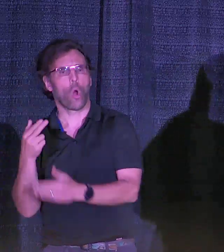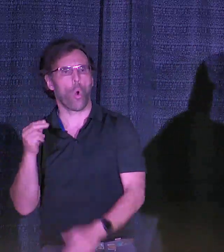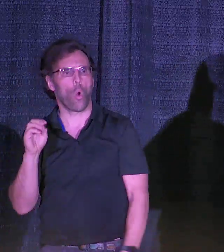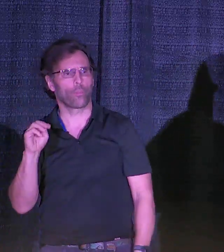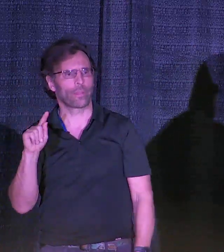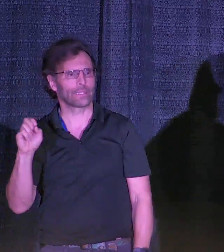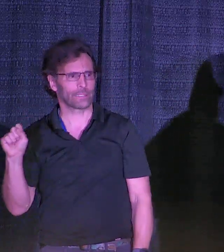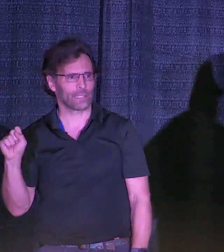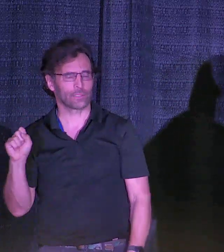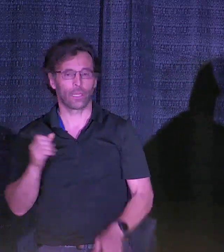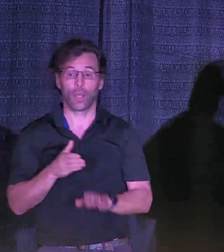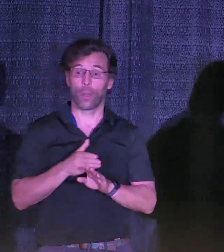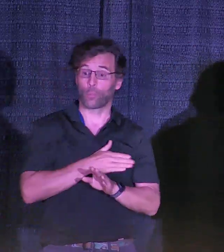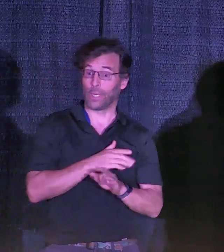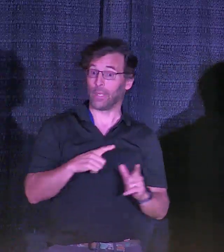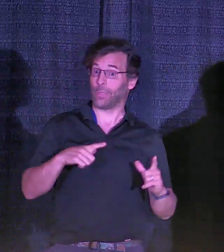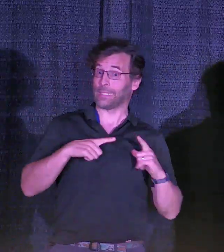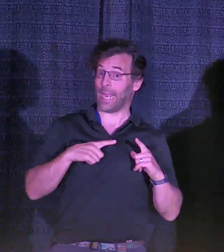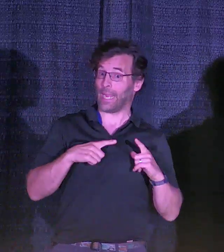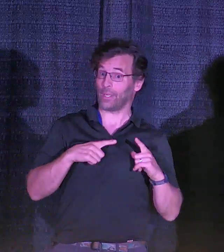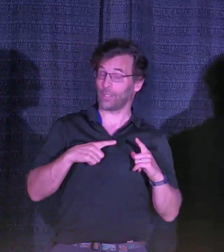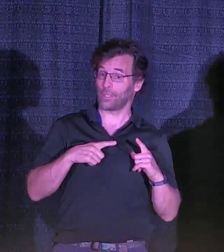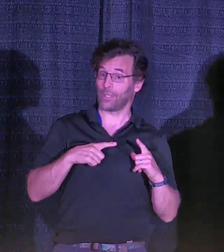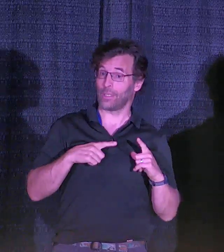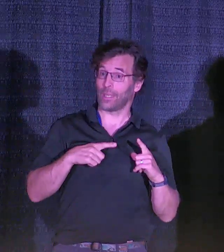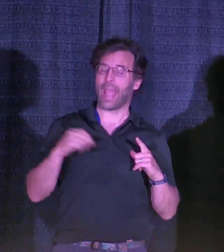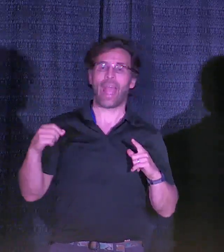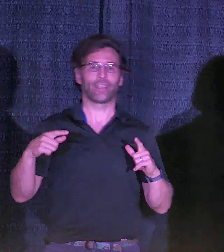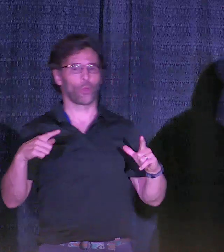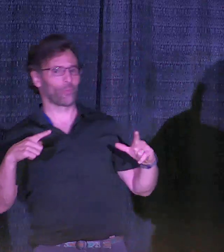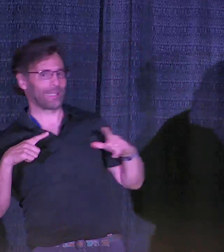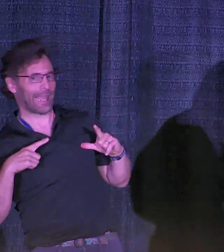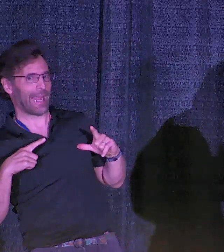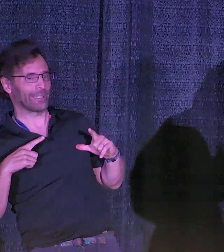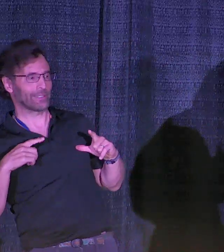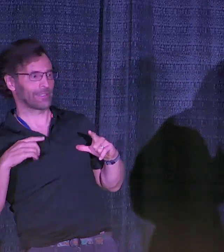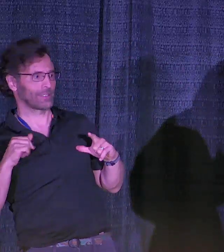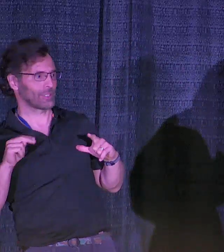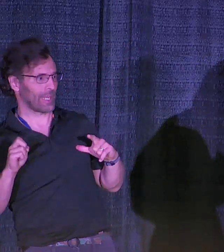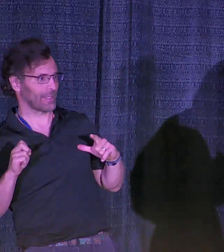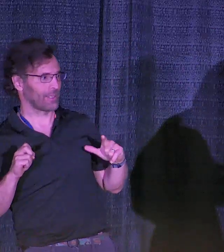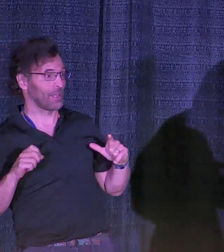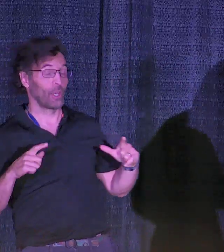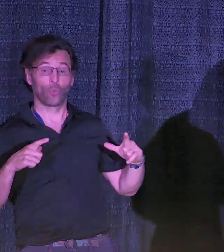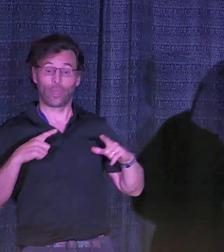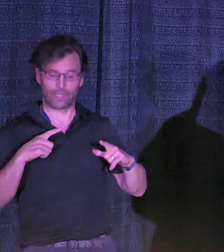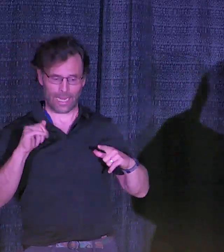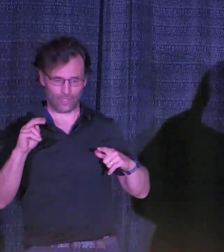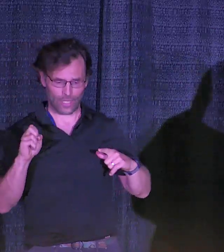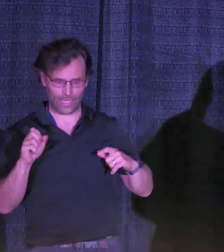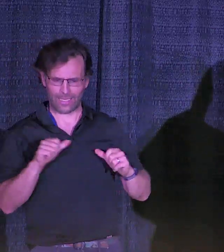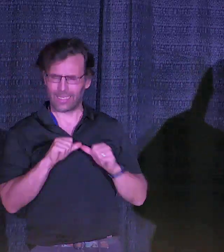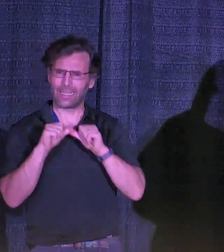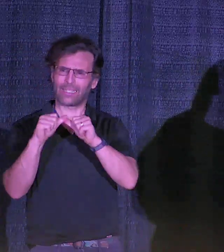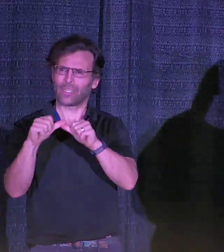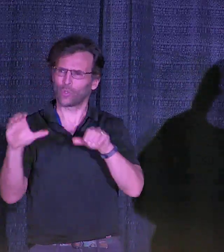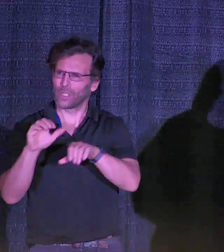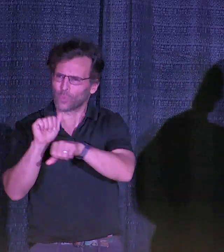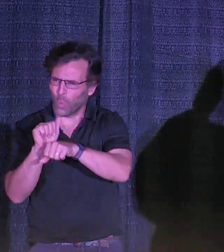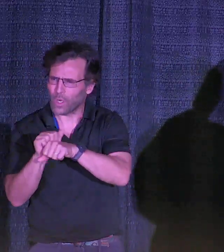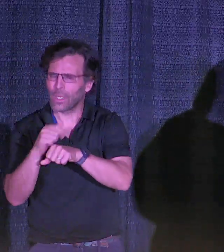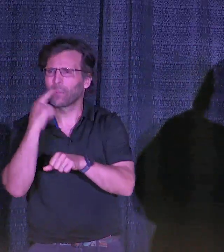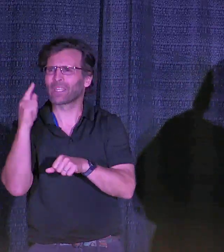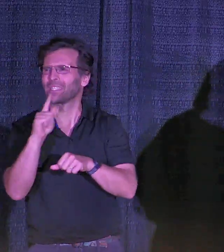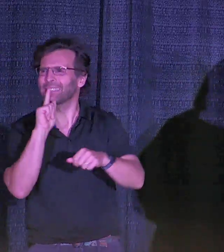the pre-retired Jane and the retired Jane. The retired Jane continues to do this work because